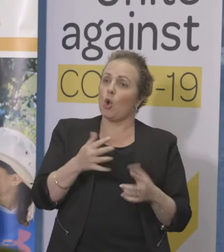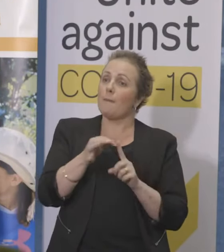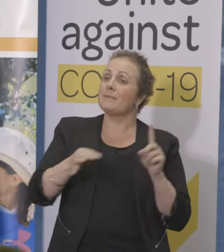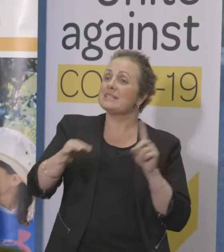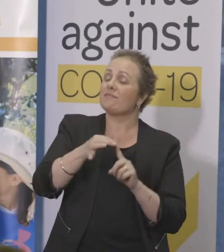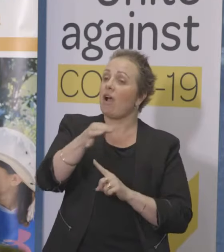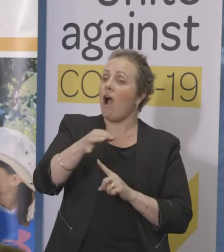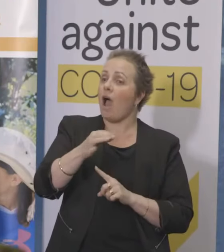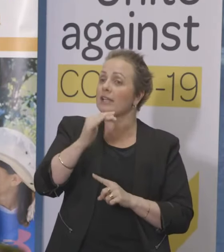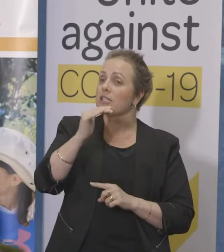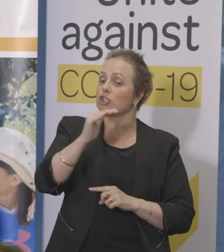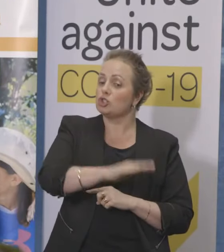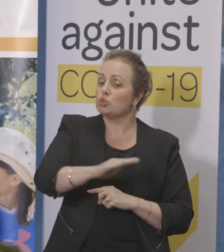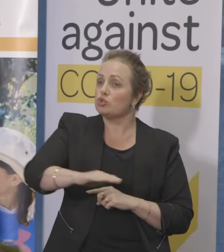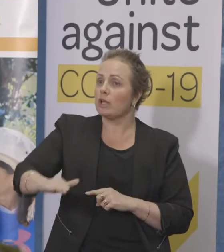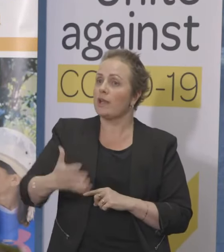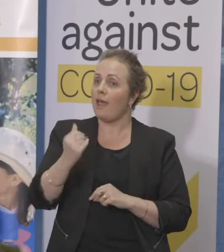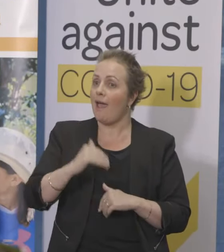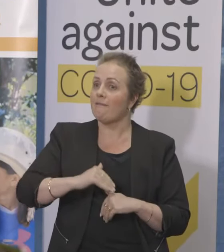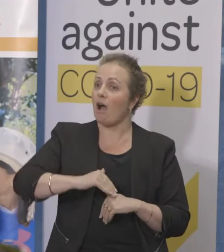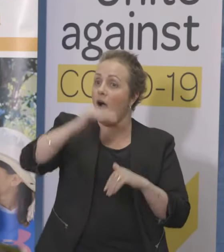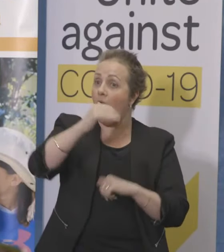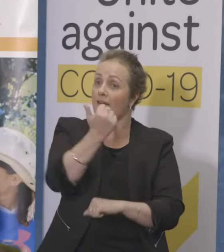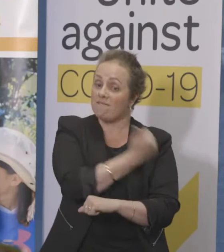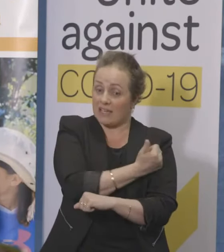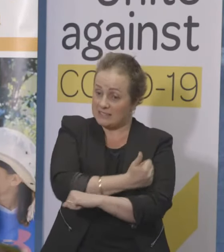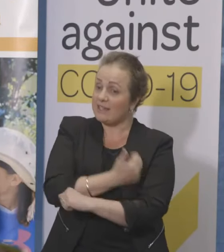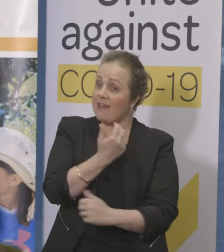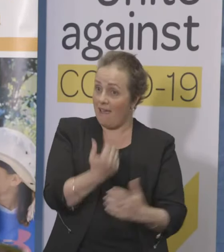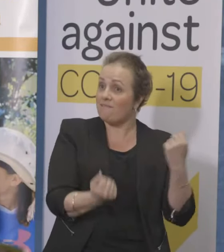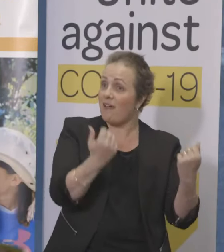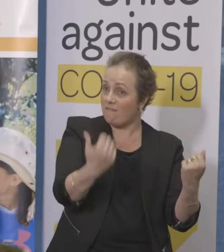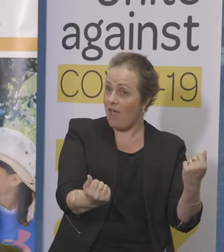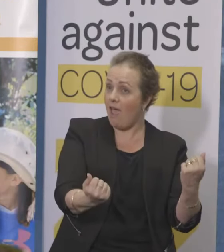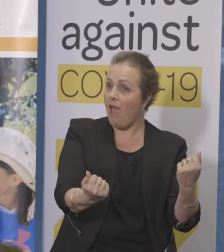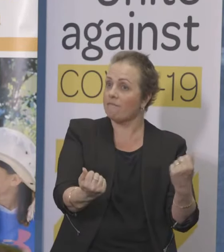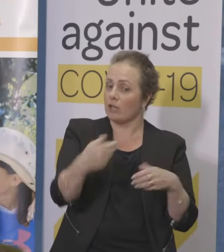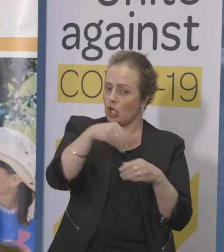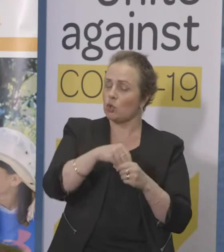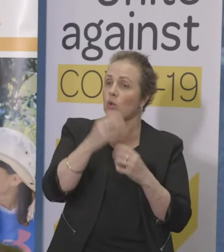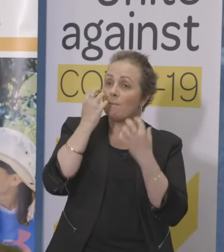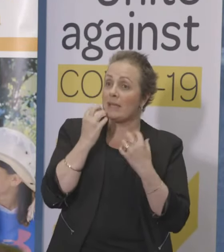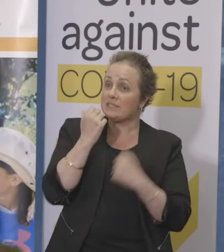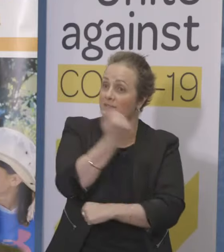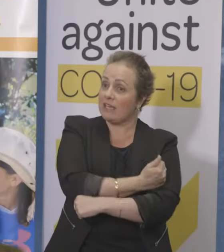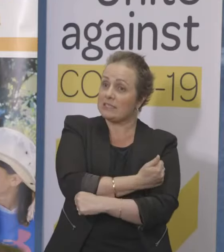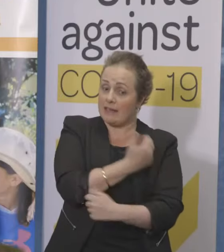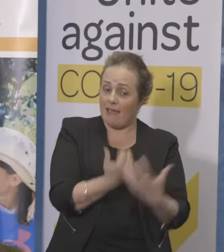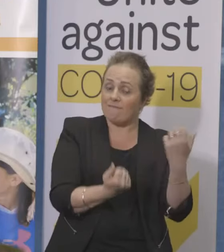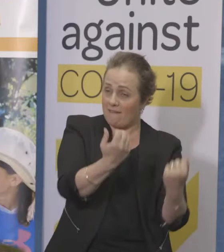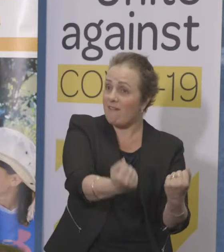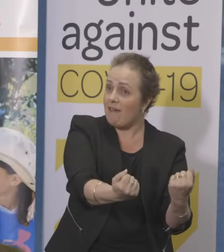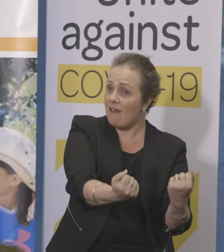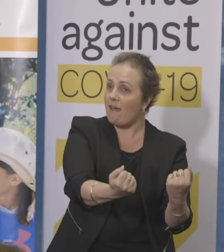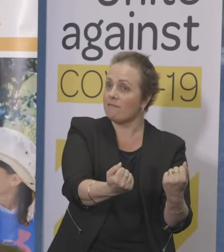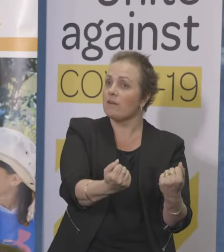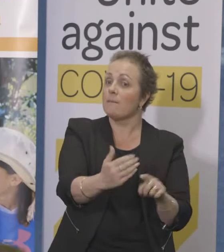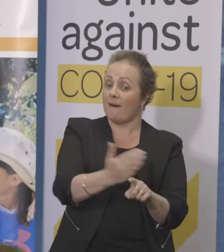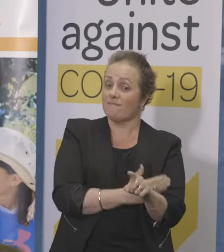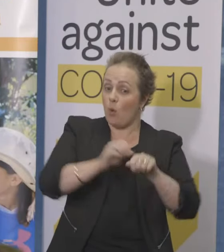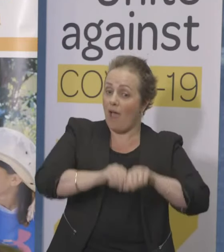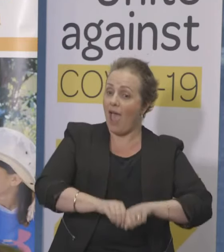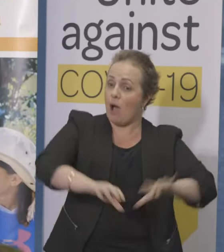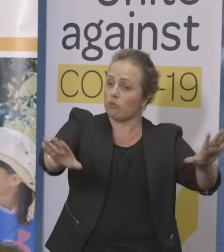the highest immunisation rates, including for the measles vaccine, prior to that